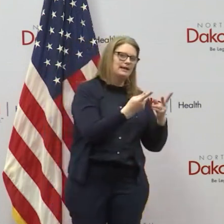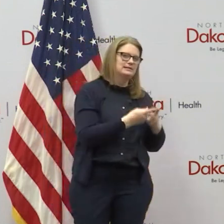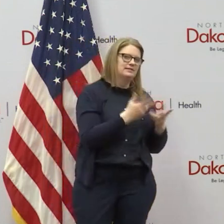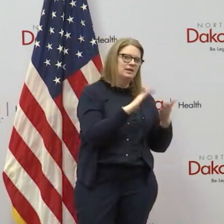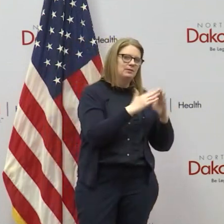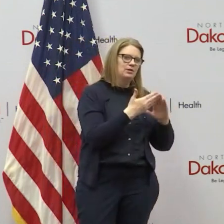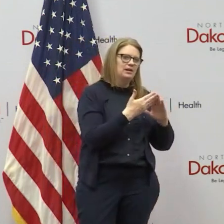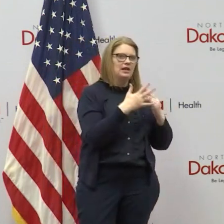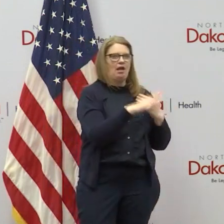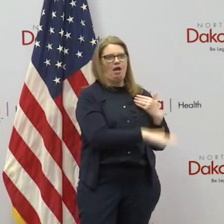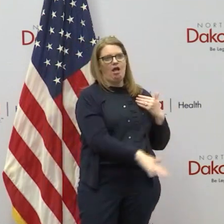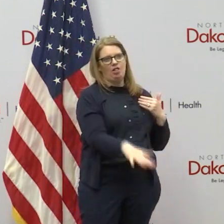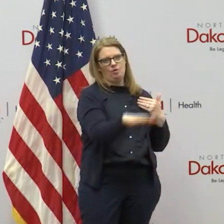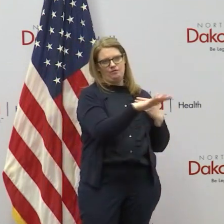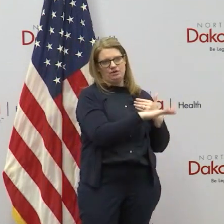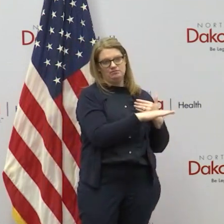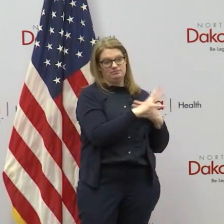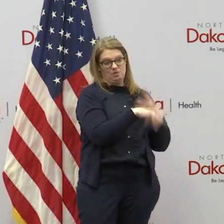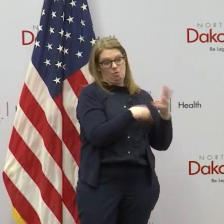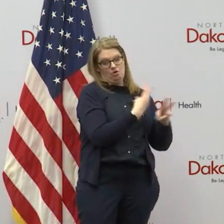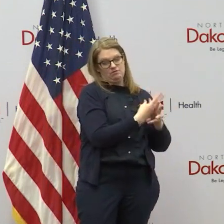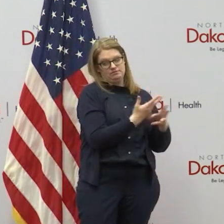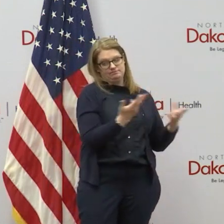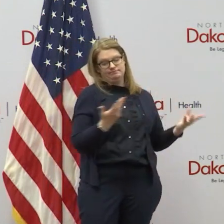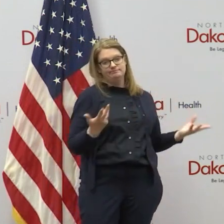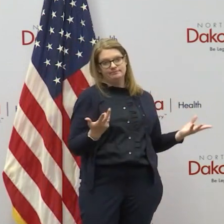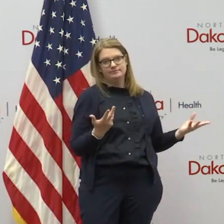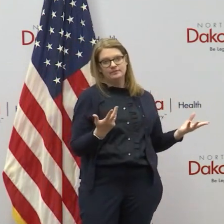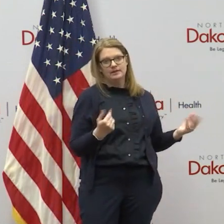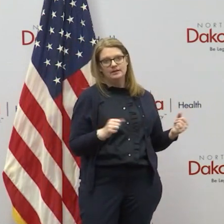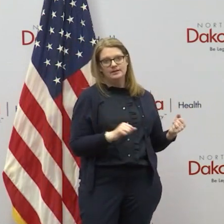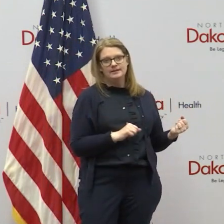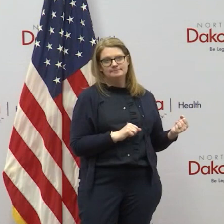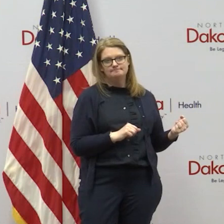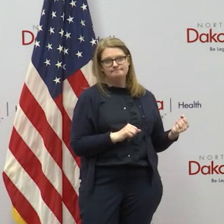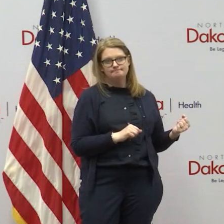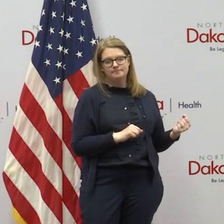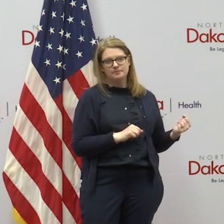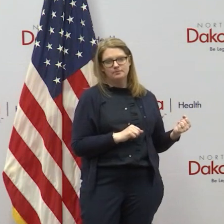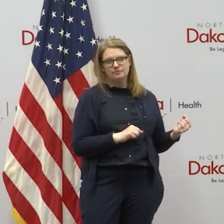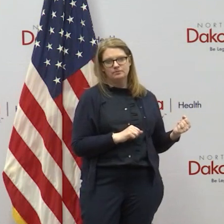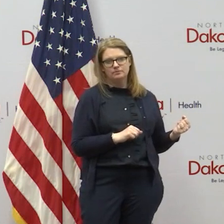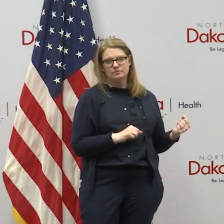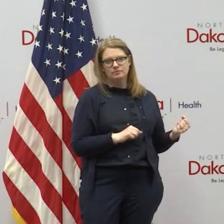across all of the world. And so that hasn't been a